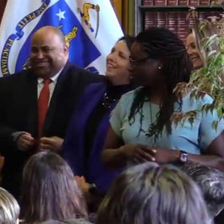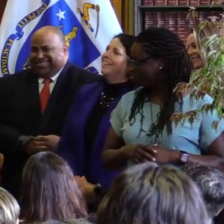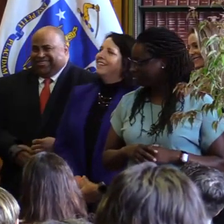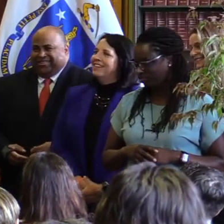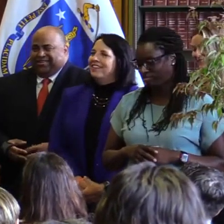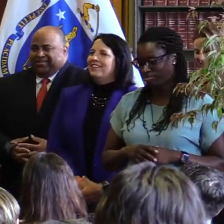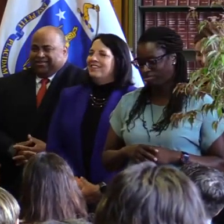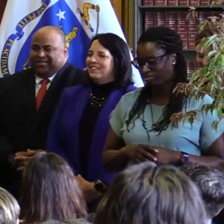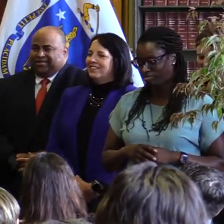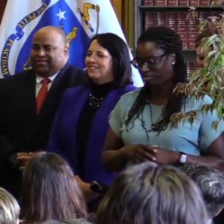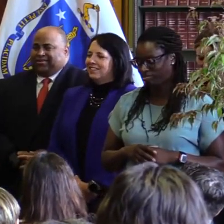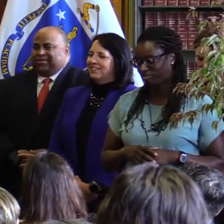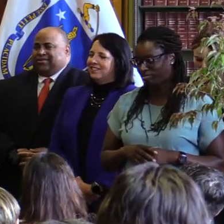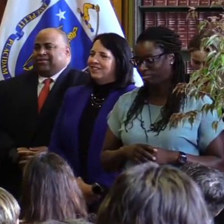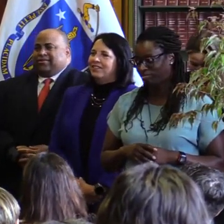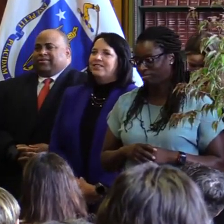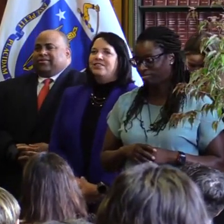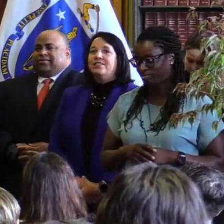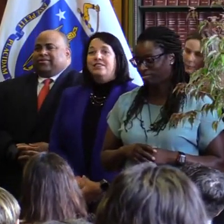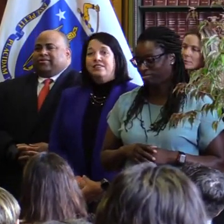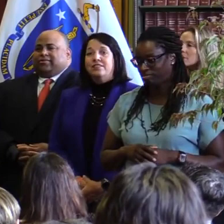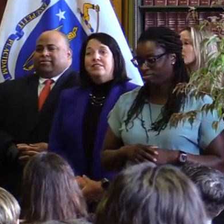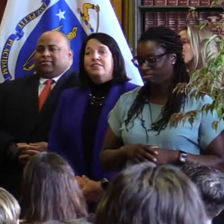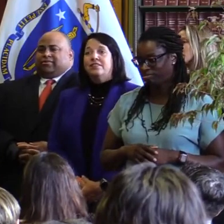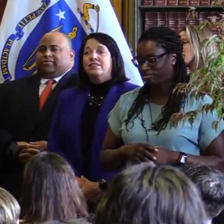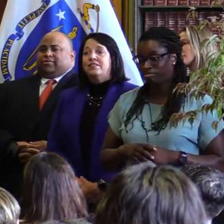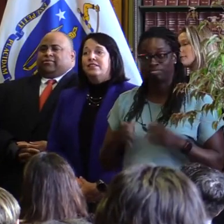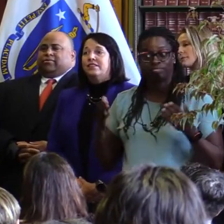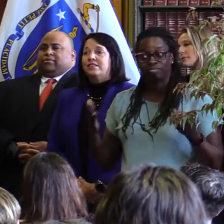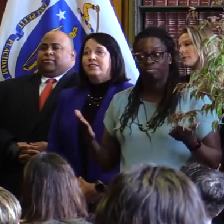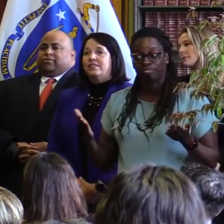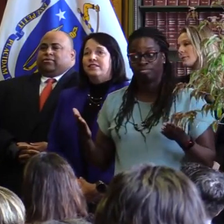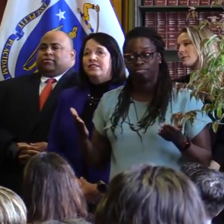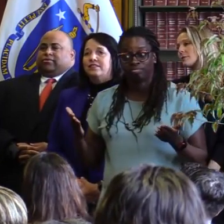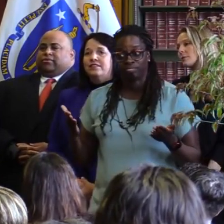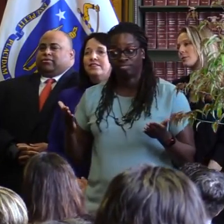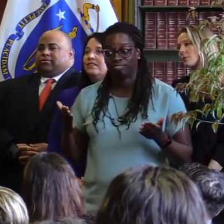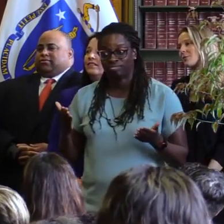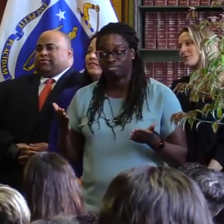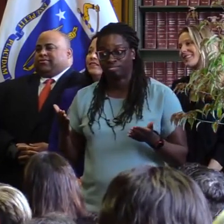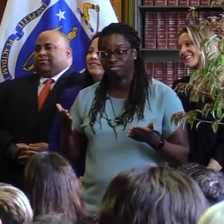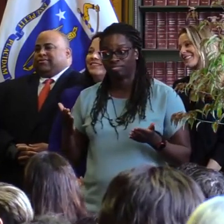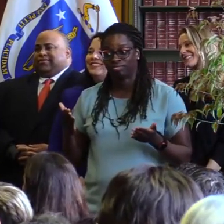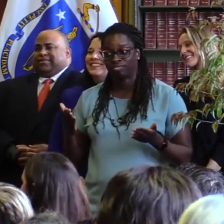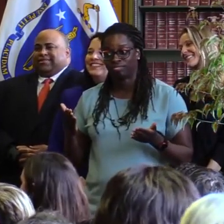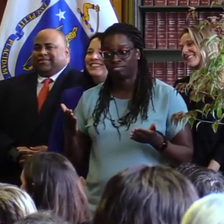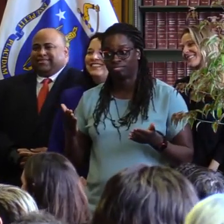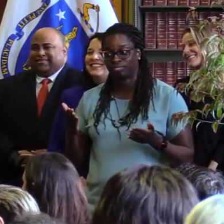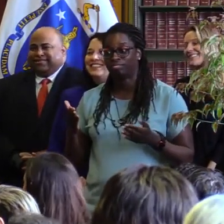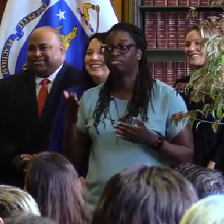We are happy to take any questions on topic right now.